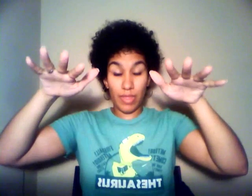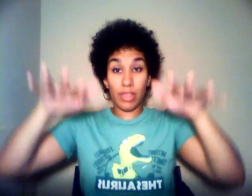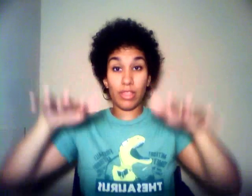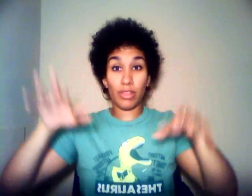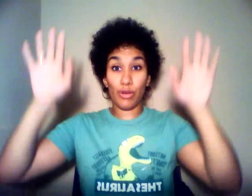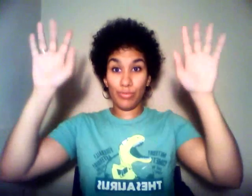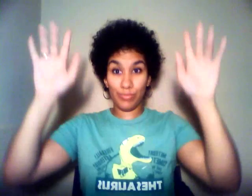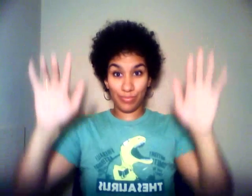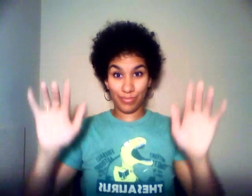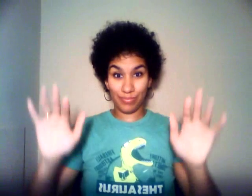snow,